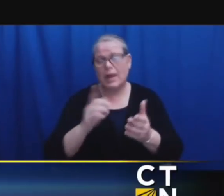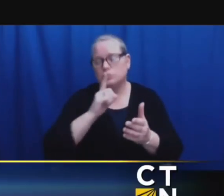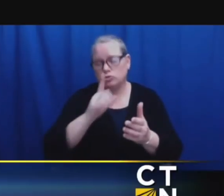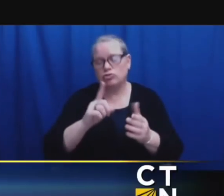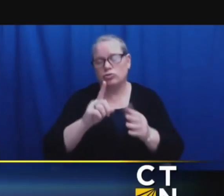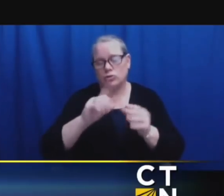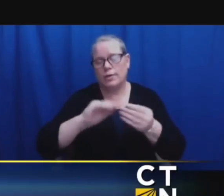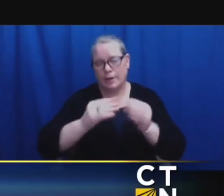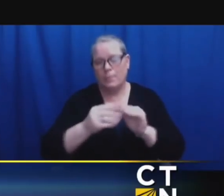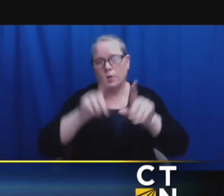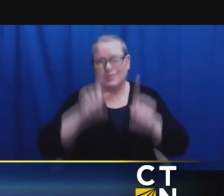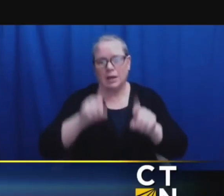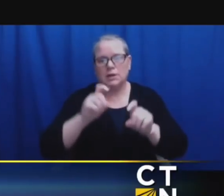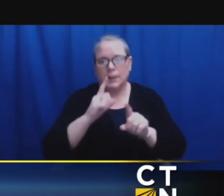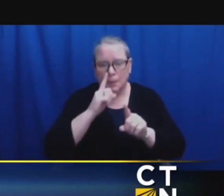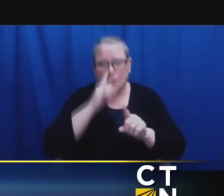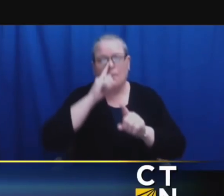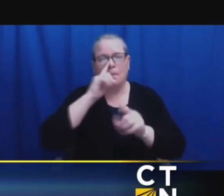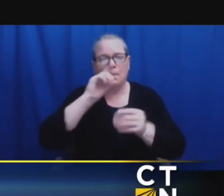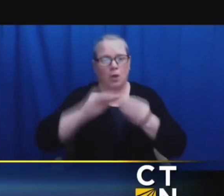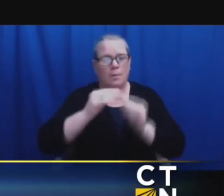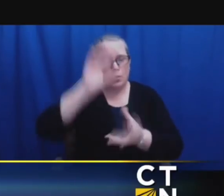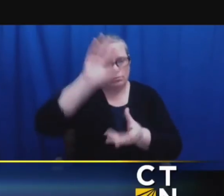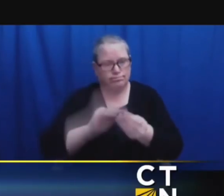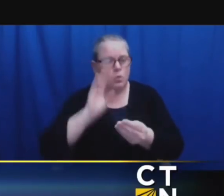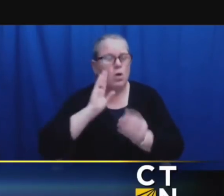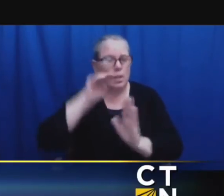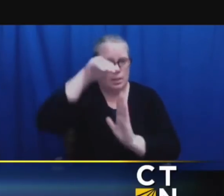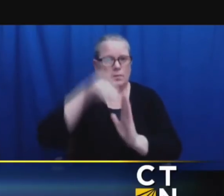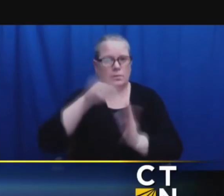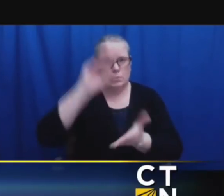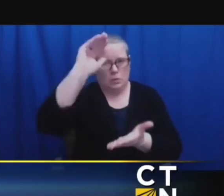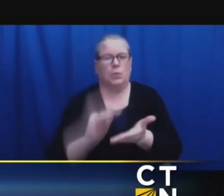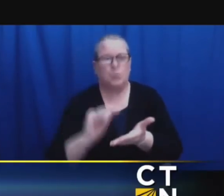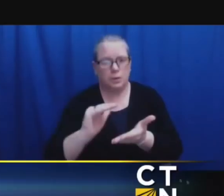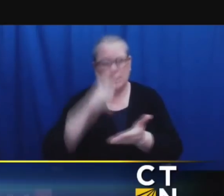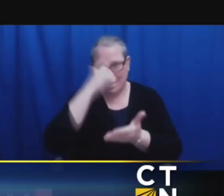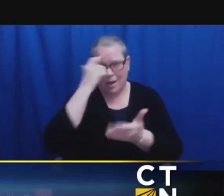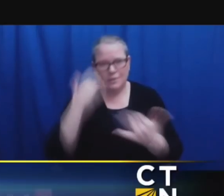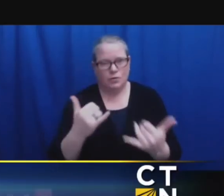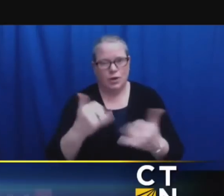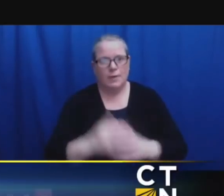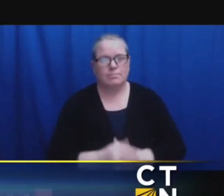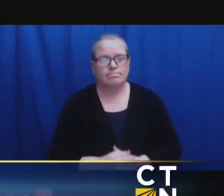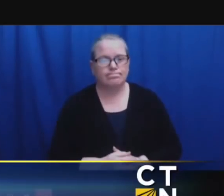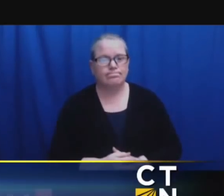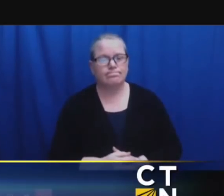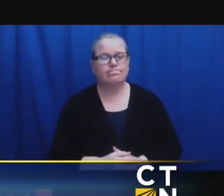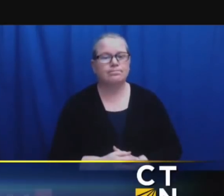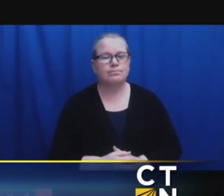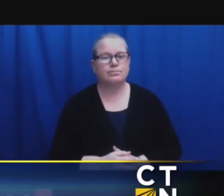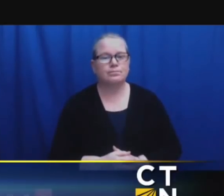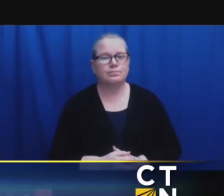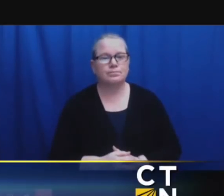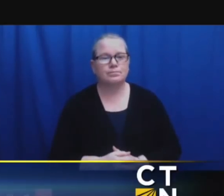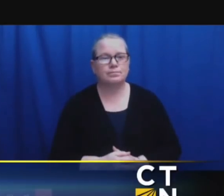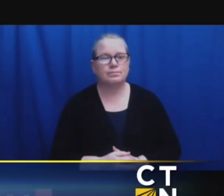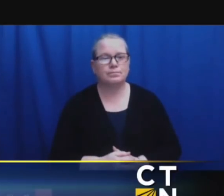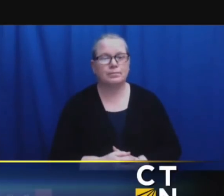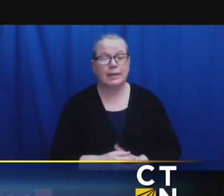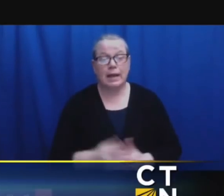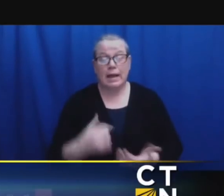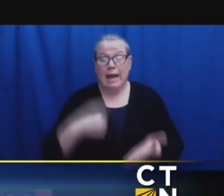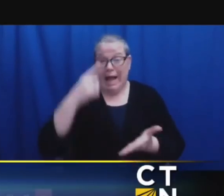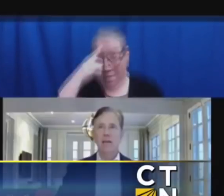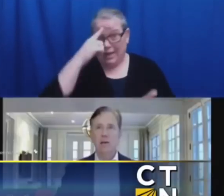volumes from today. Okay. That's it for me. Thanks, everybody. Thank you. Yeah, I think that's it. Hey,